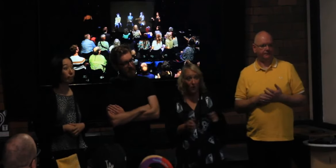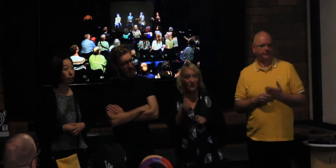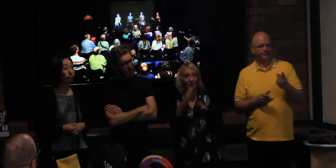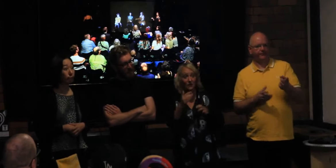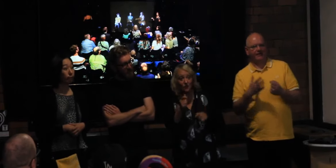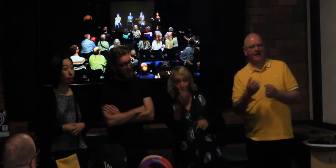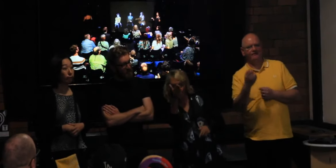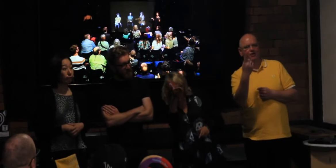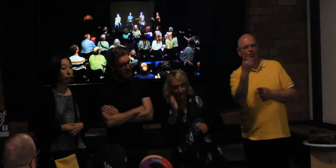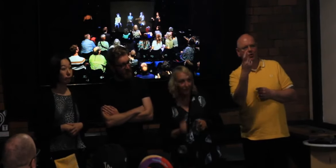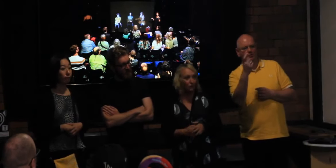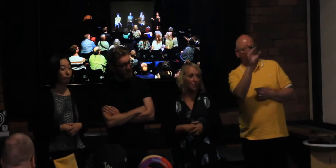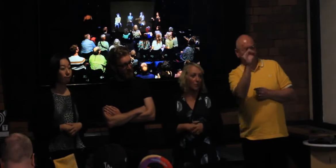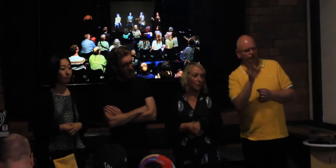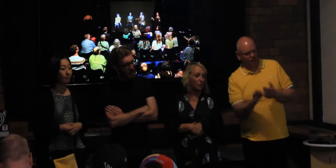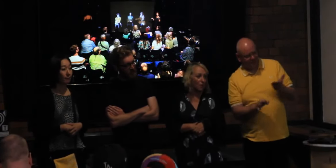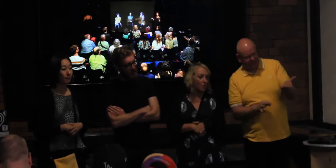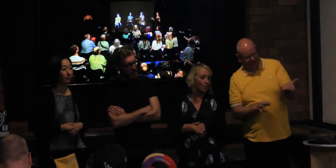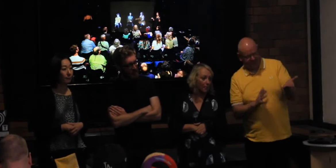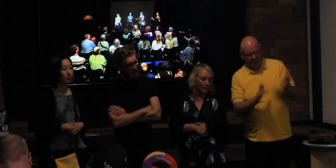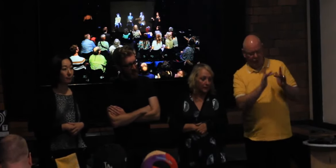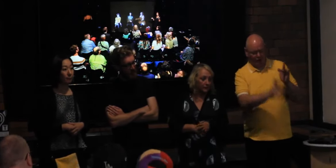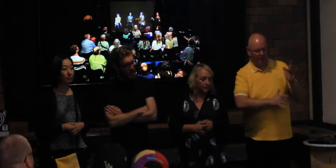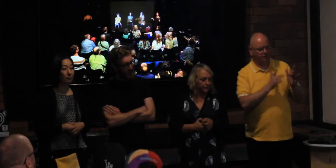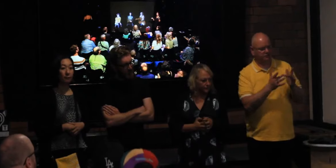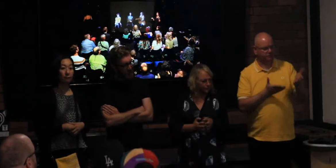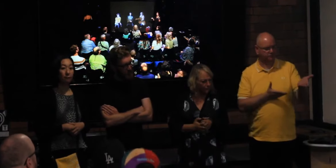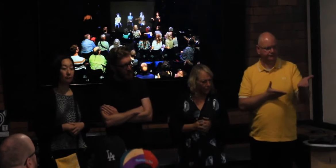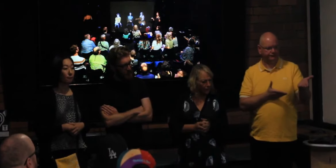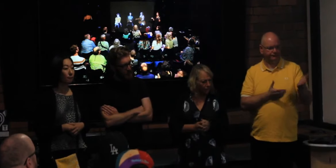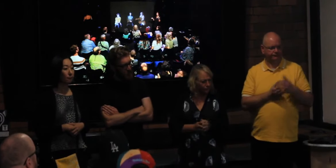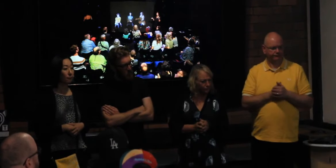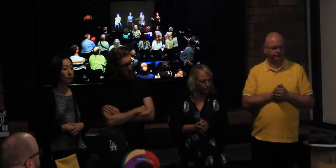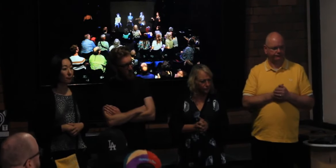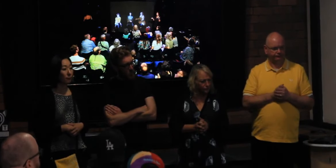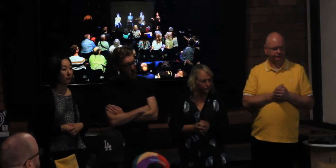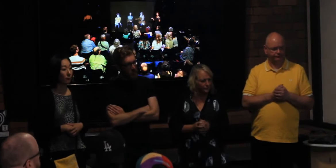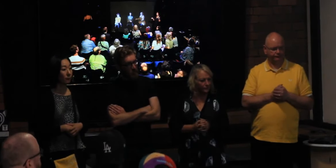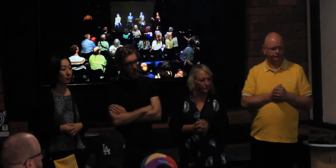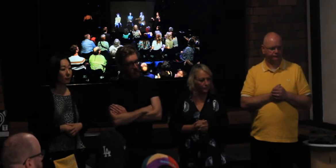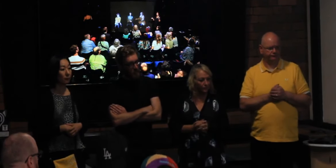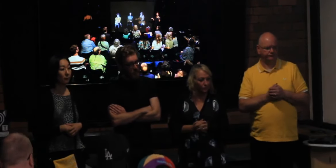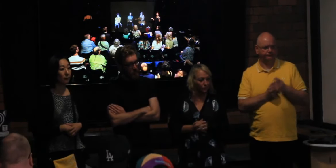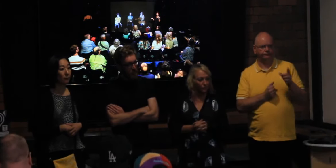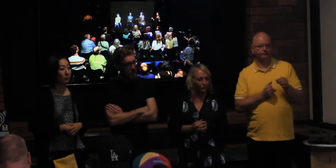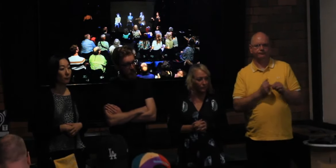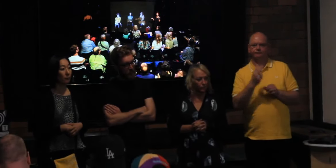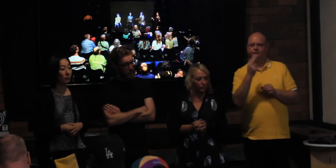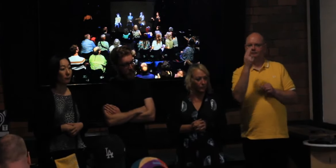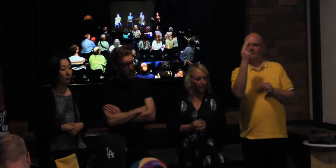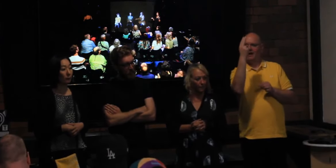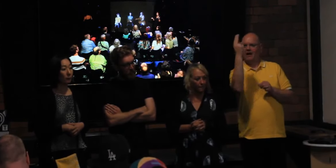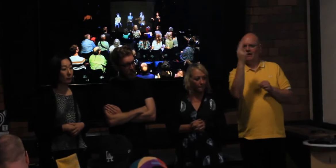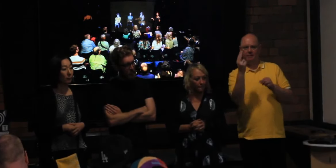One more question, and then to the floor, and then from the room. So someone says the graphics in the animation have